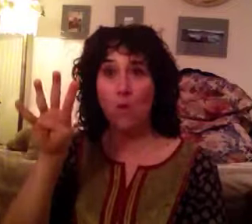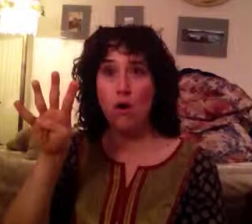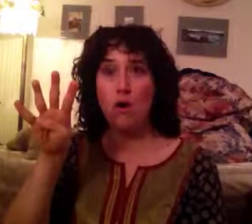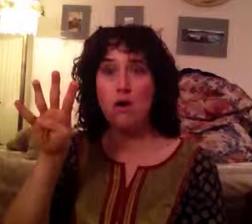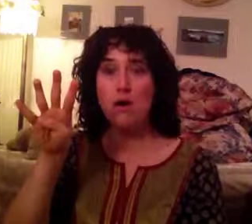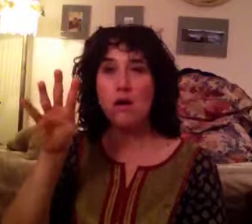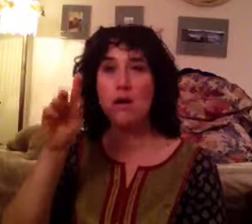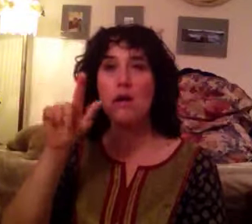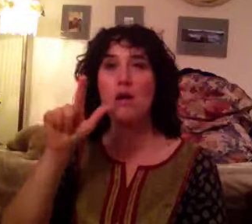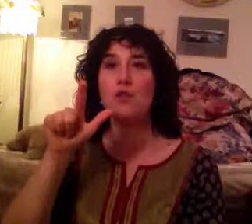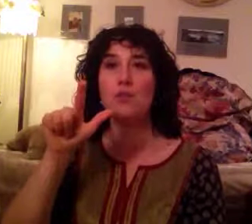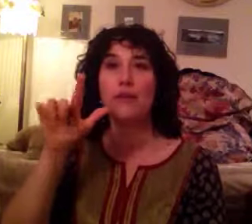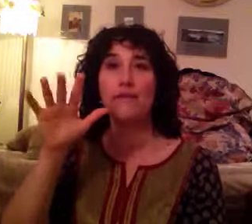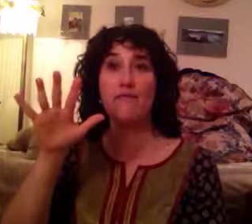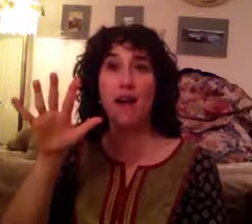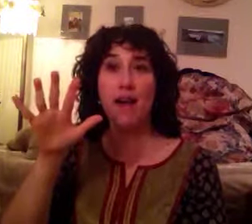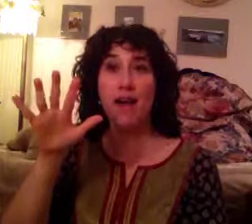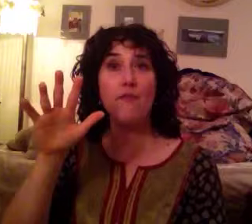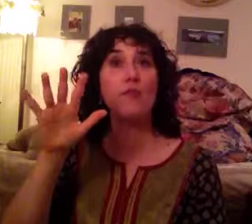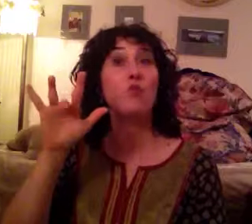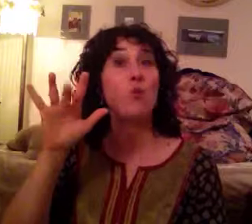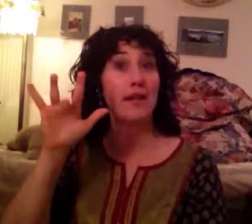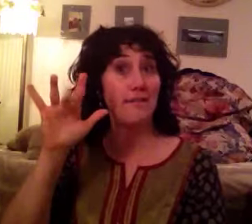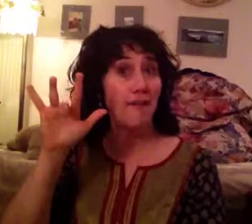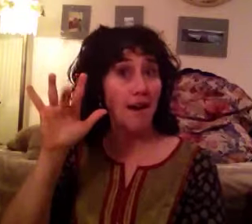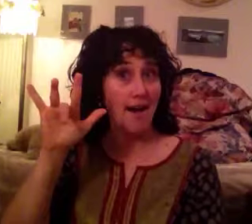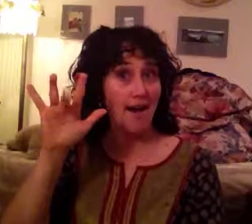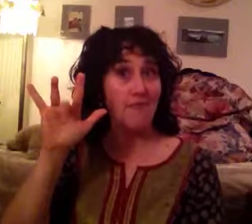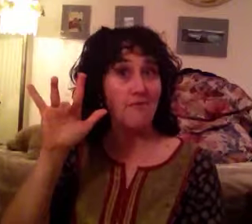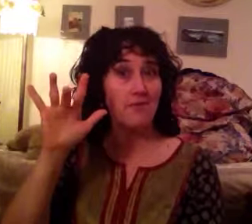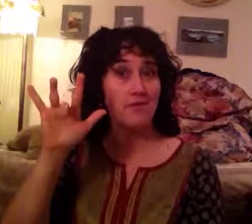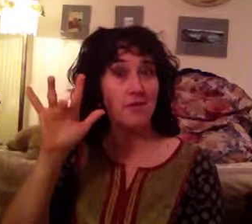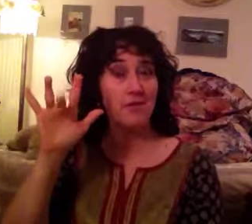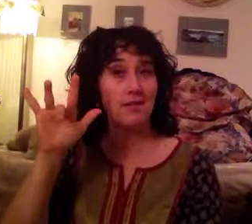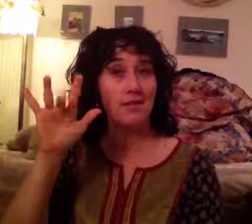24, 25, 25,